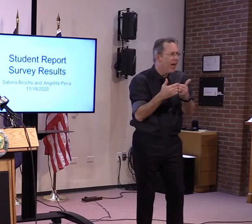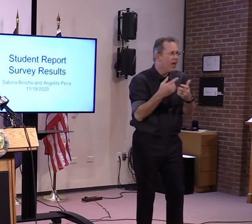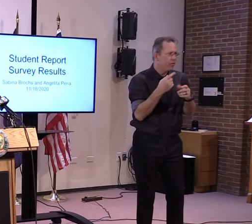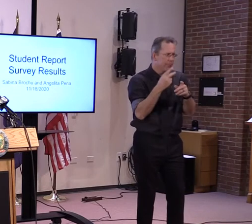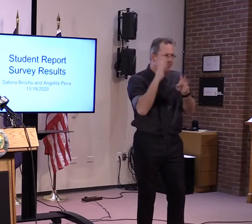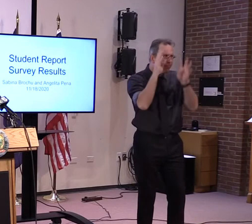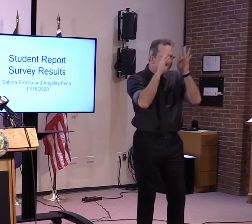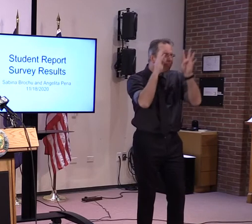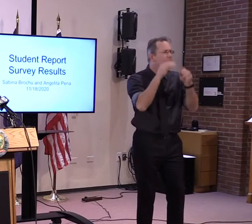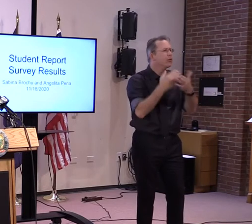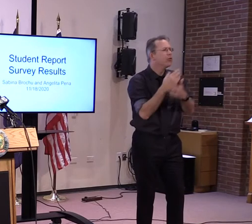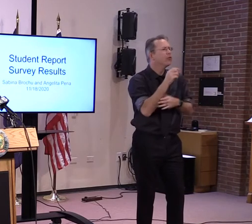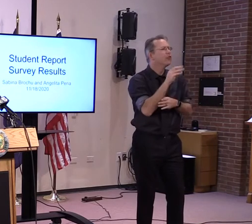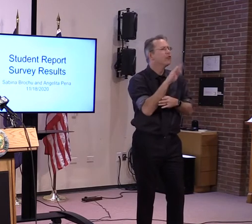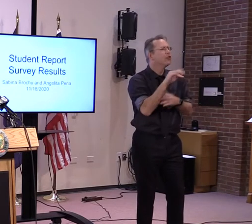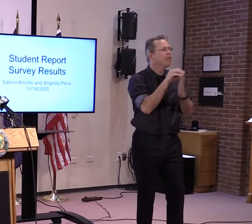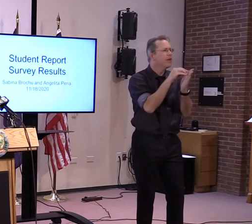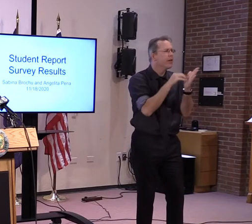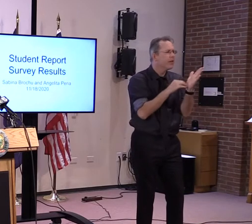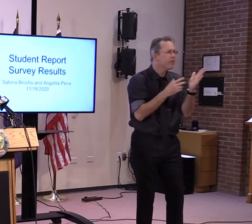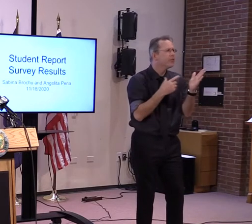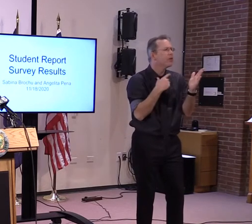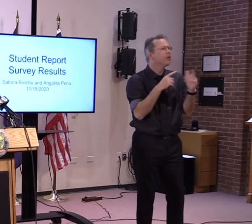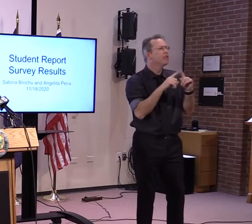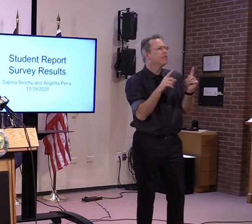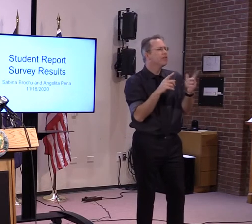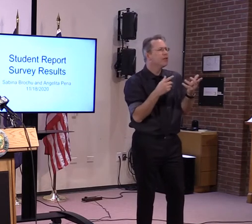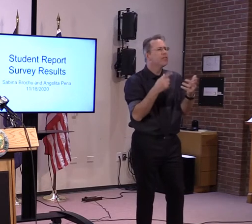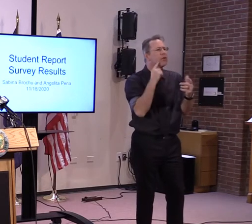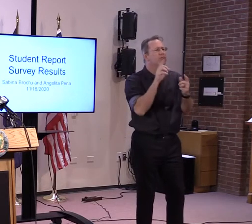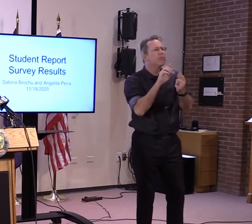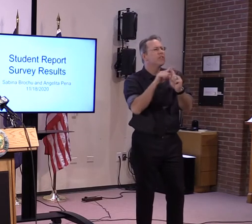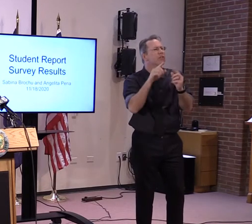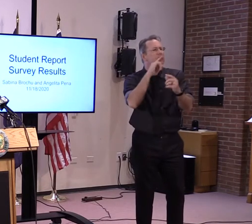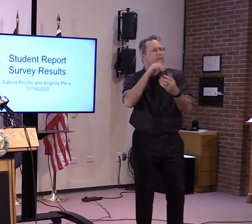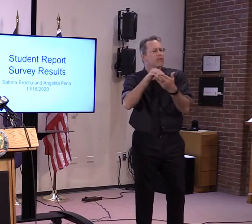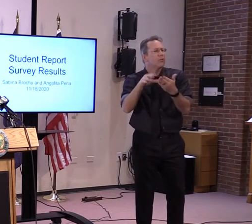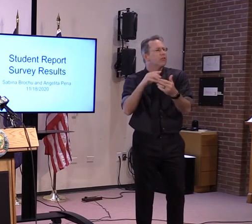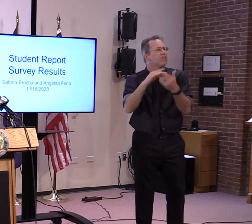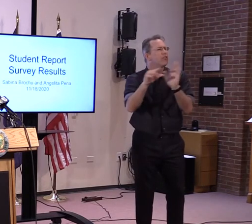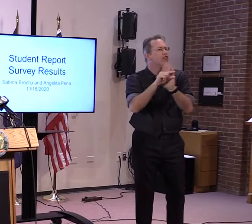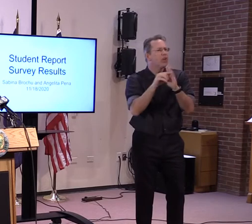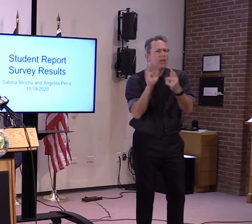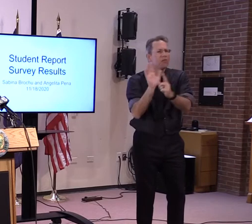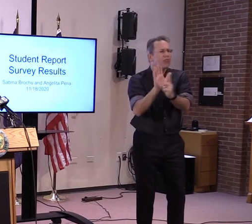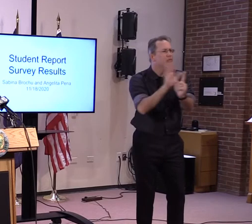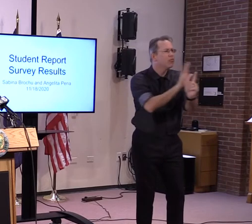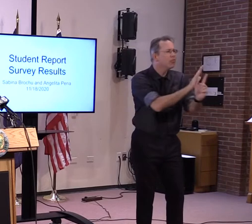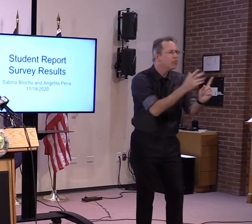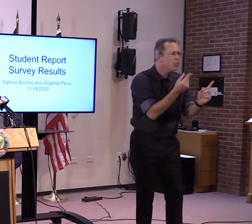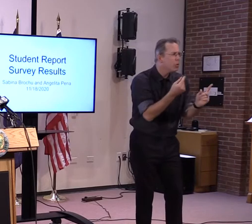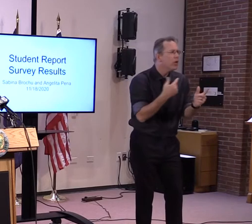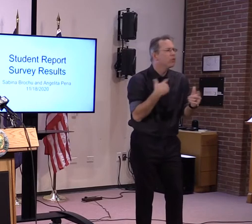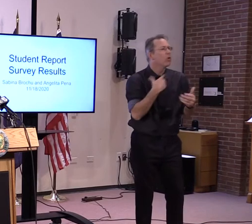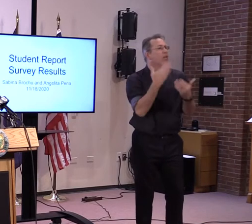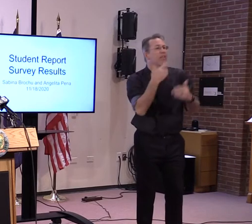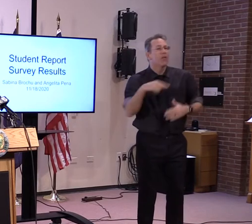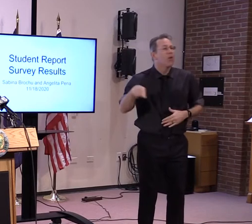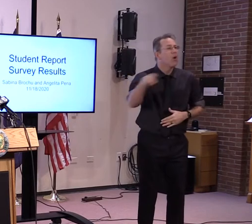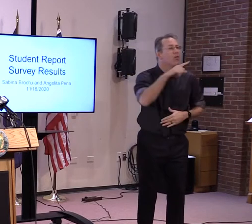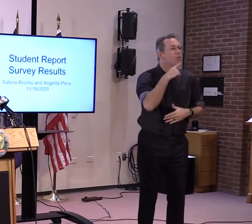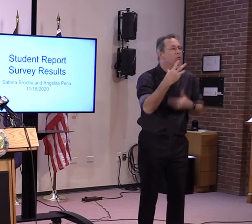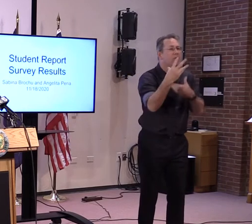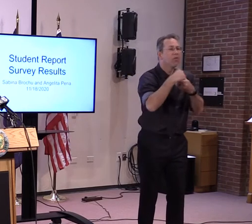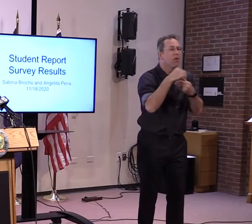to different kids across the state. And so I want to say thank you to all the principals who made this possible and sent this